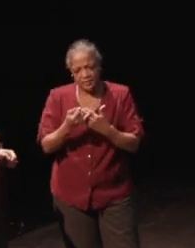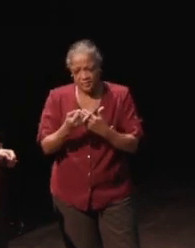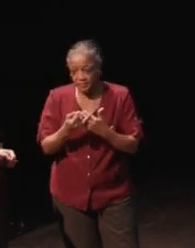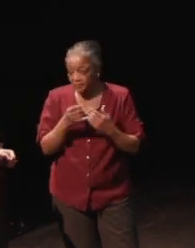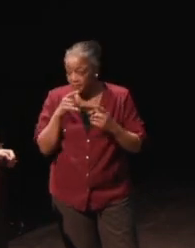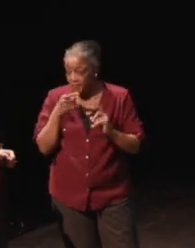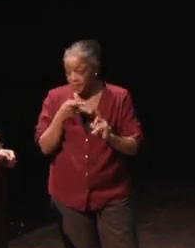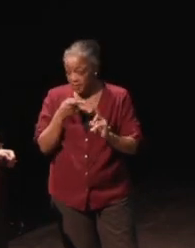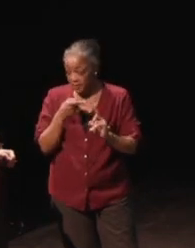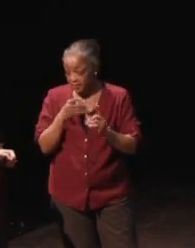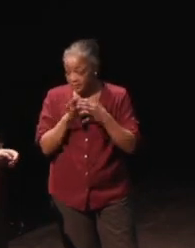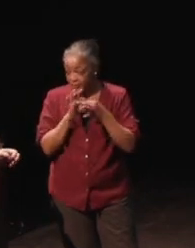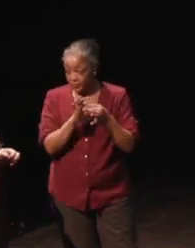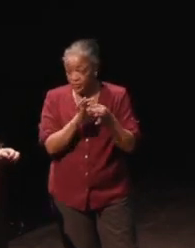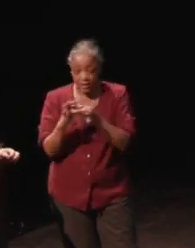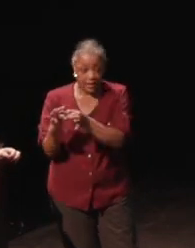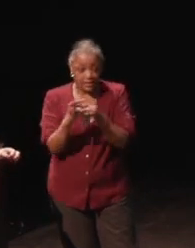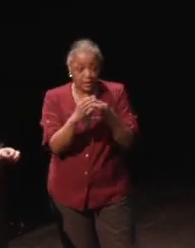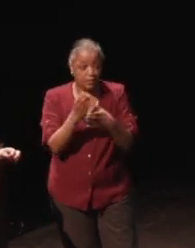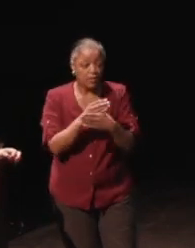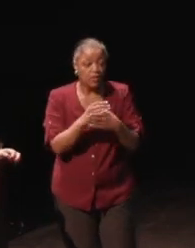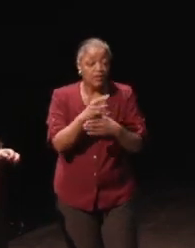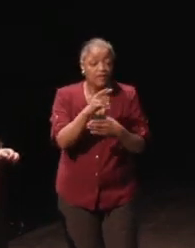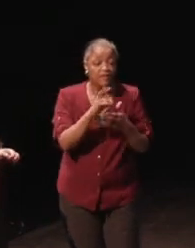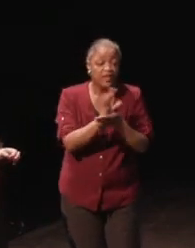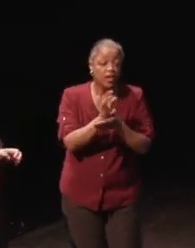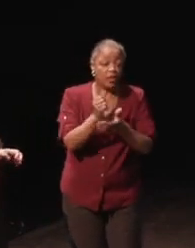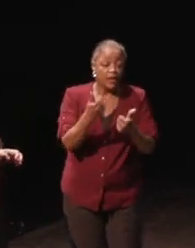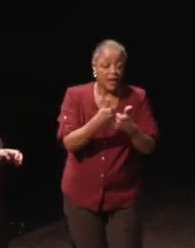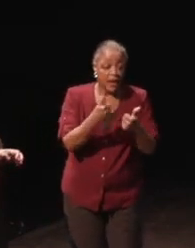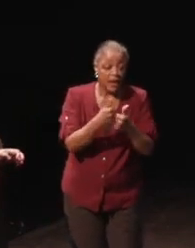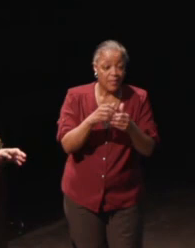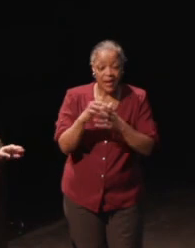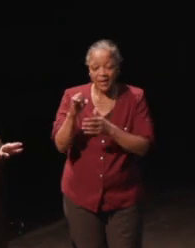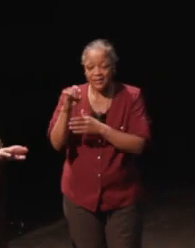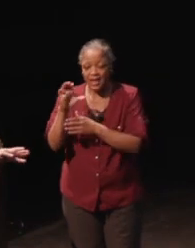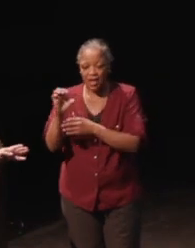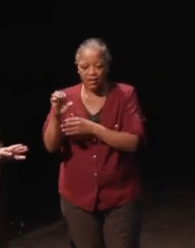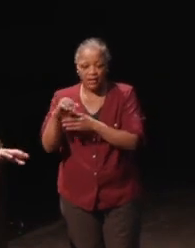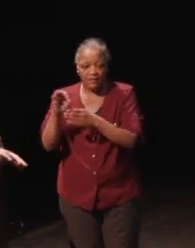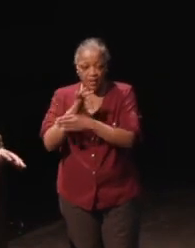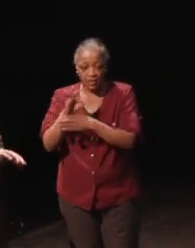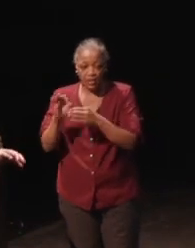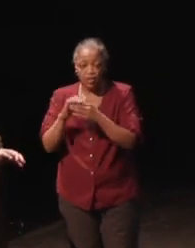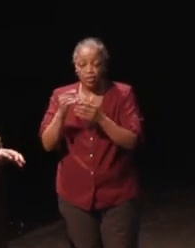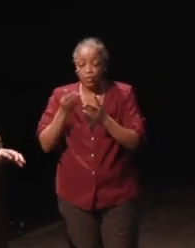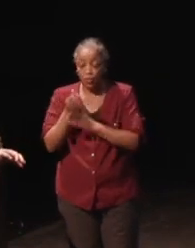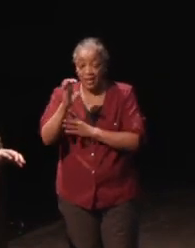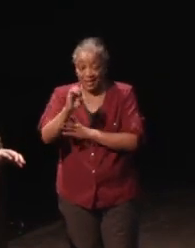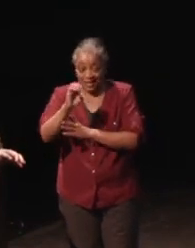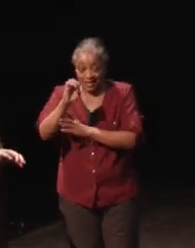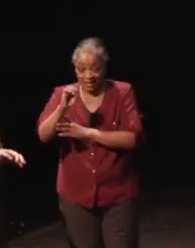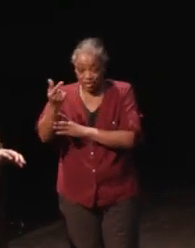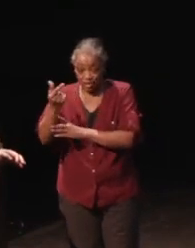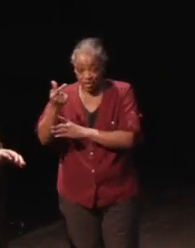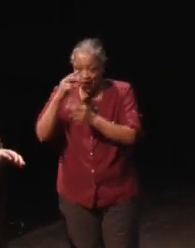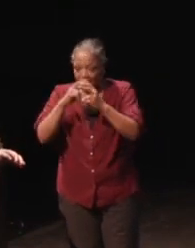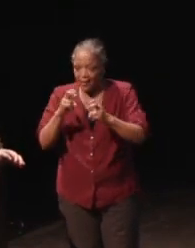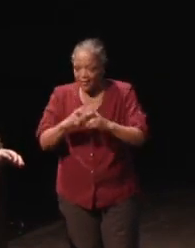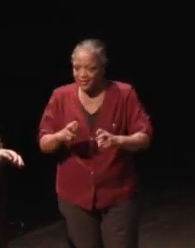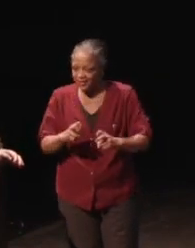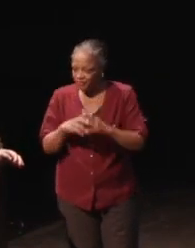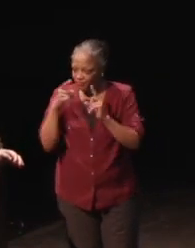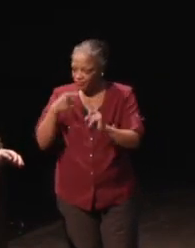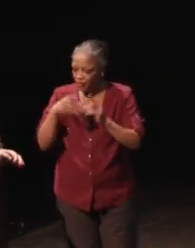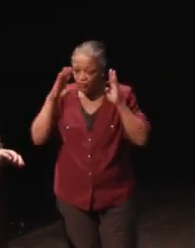this one, a correlation between video game mechanics and executive functions through EEG analysis, in particular